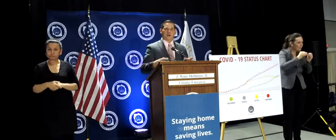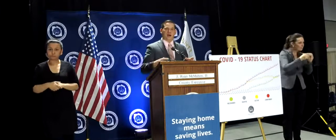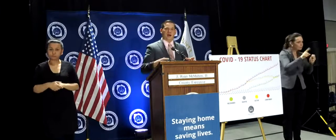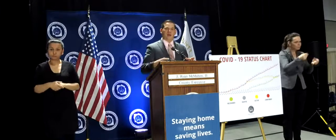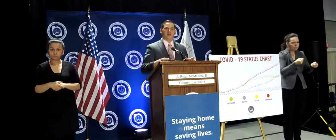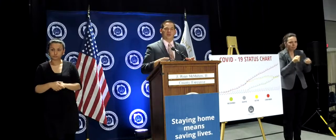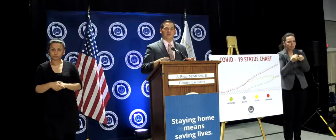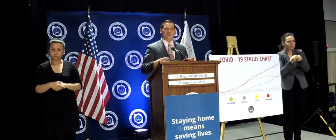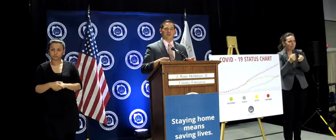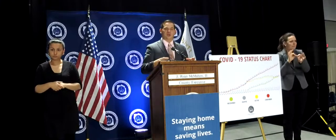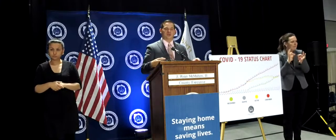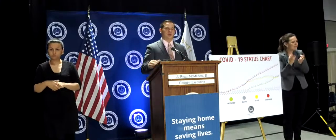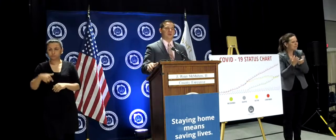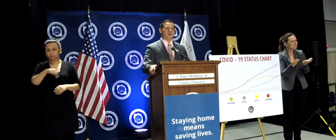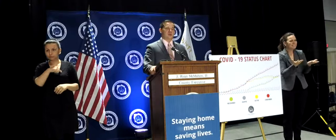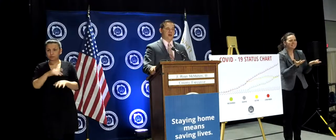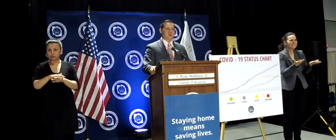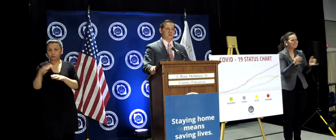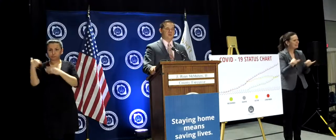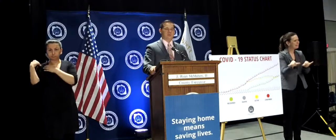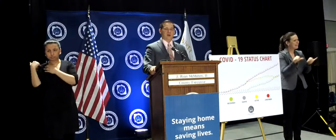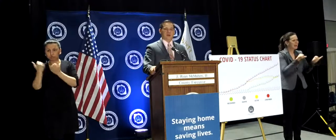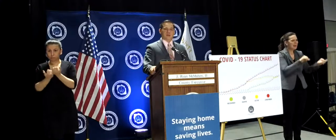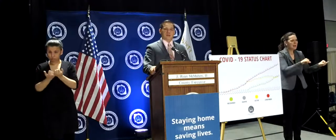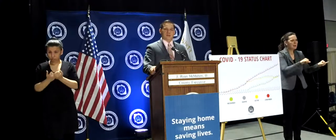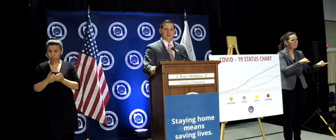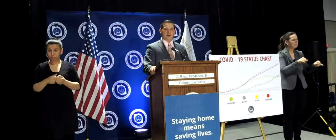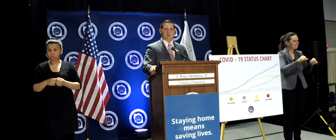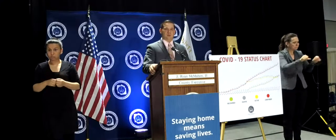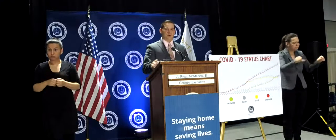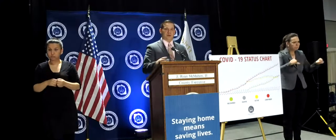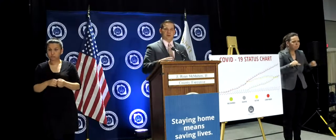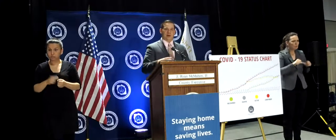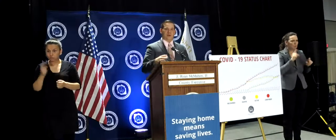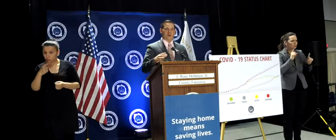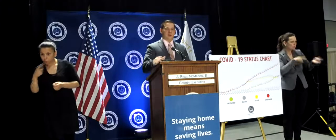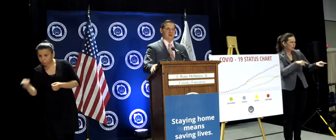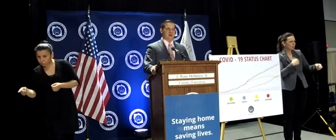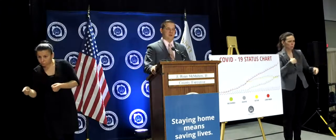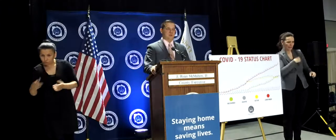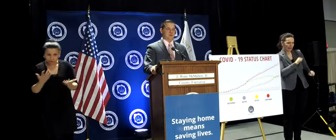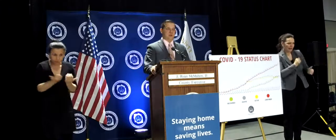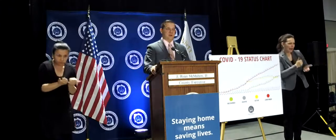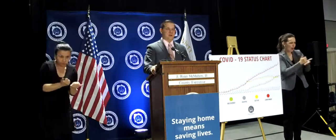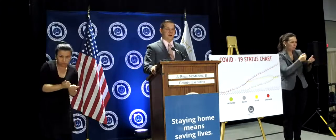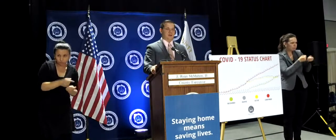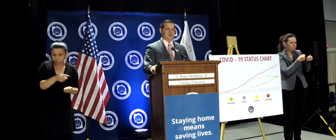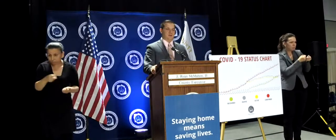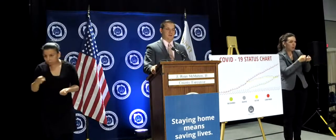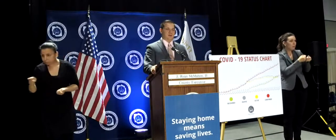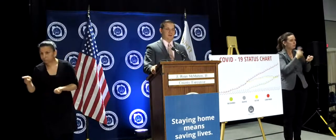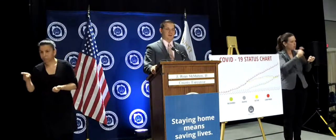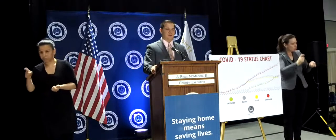our healthcare infrastructure. We've been very lucky that we've been working together, and we've made